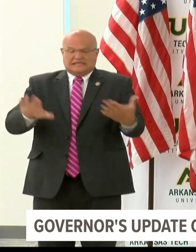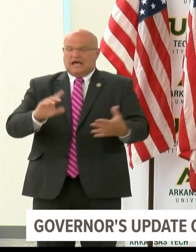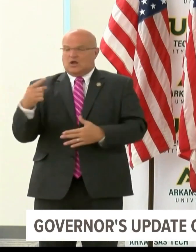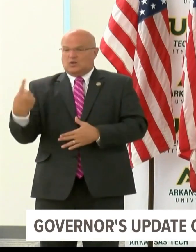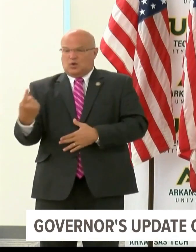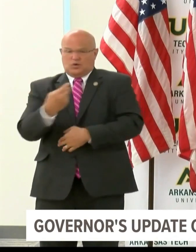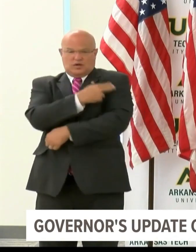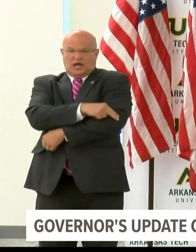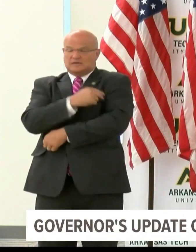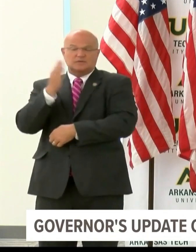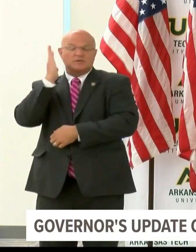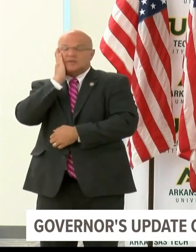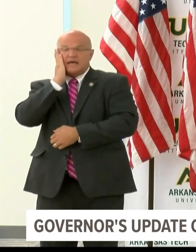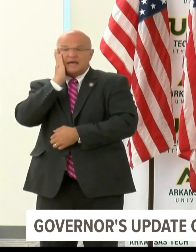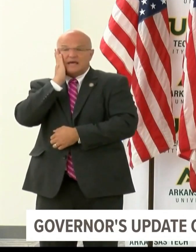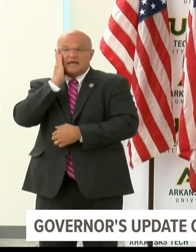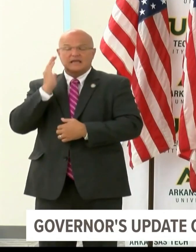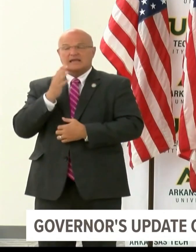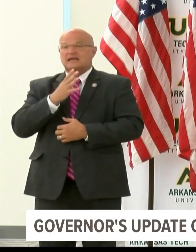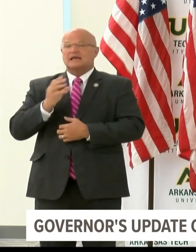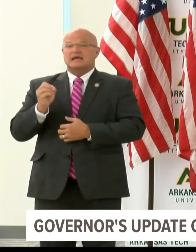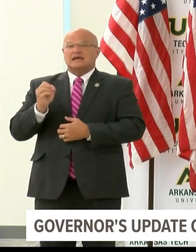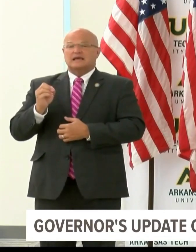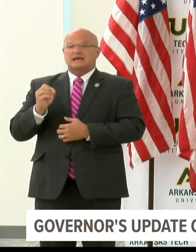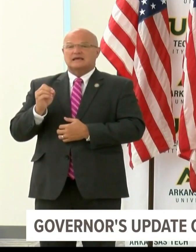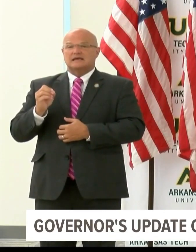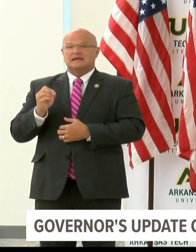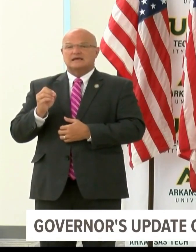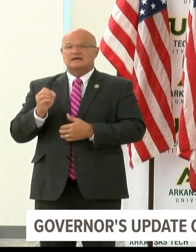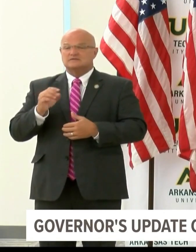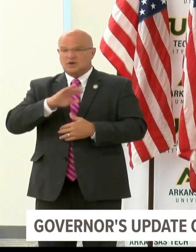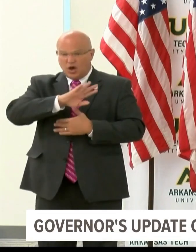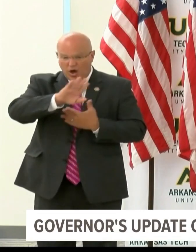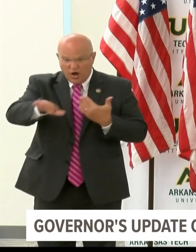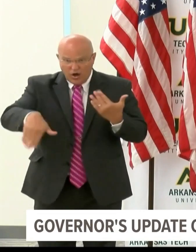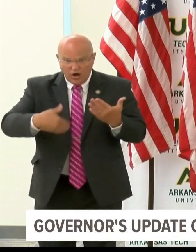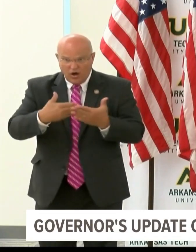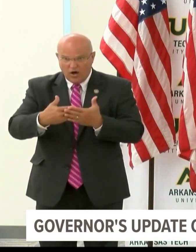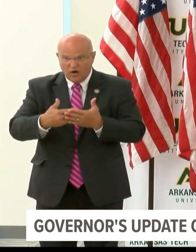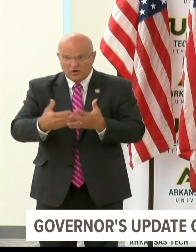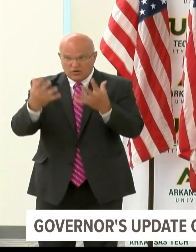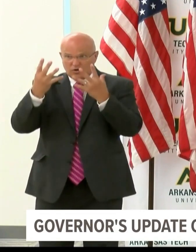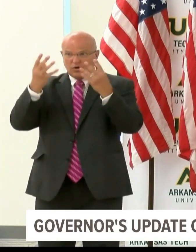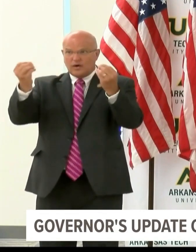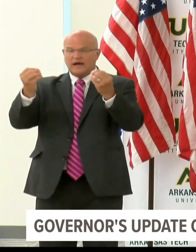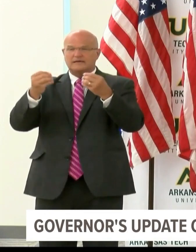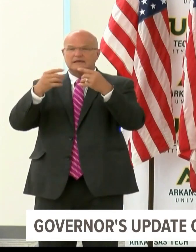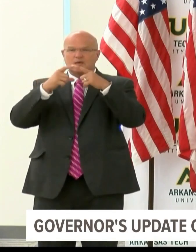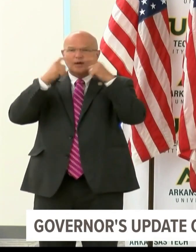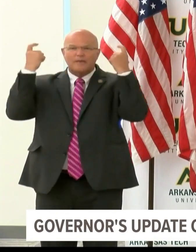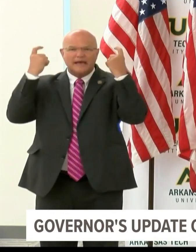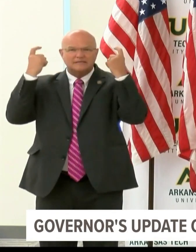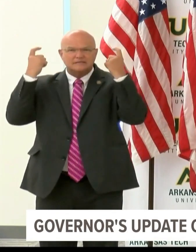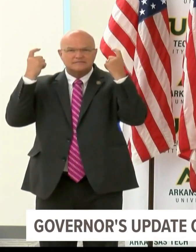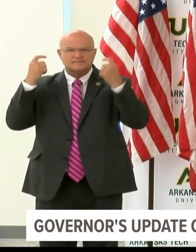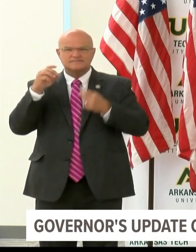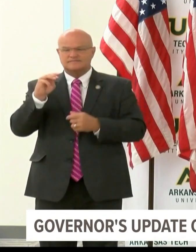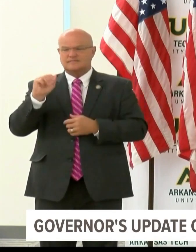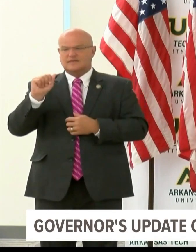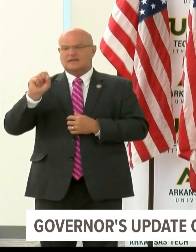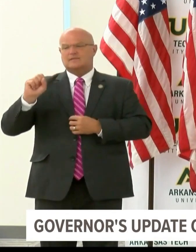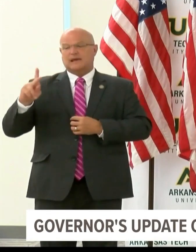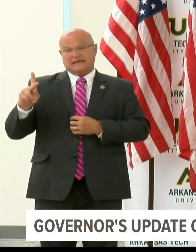bed. And he says, let's just all go out and simply wear a mask. And